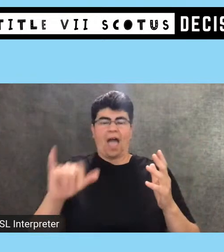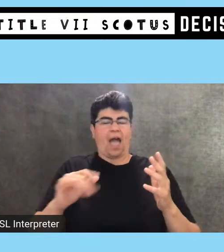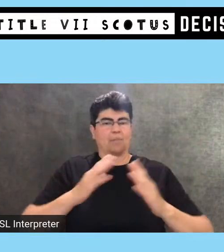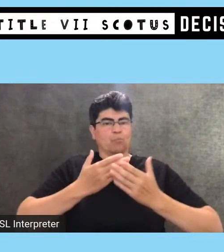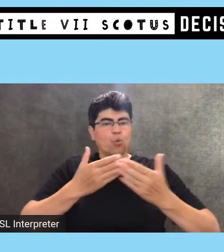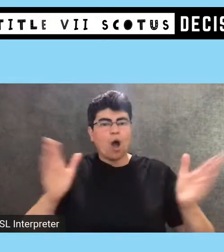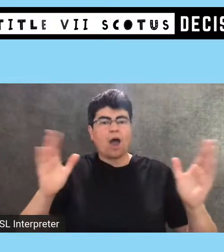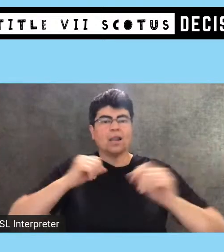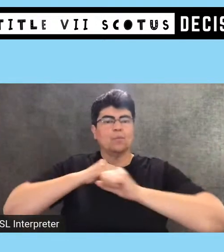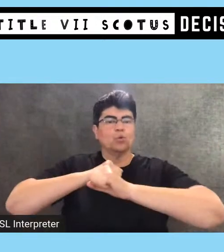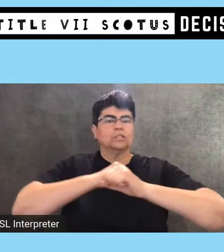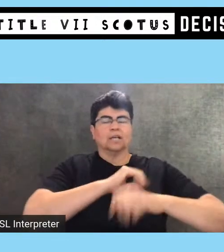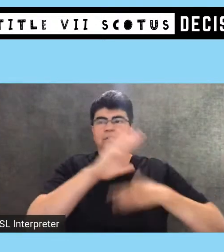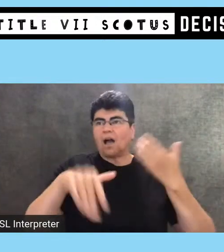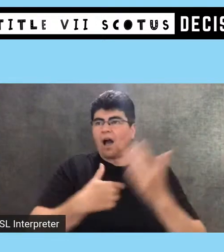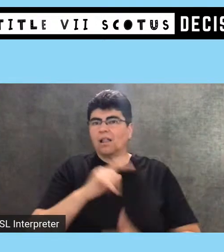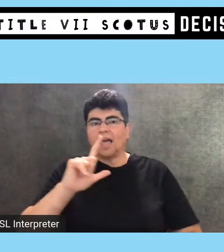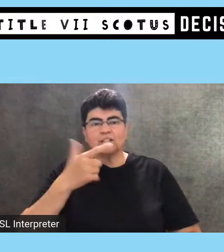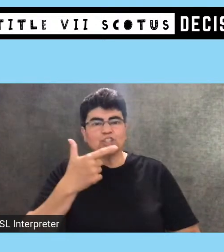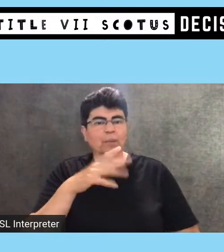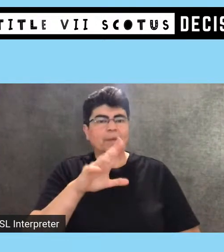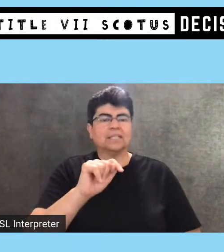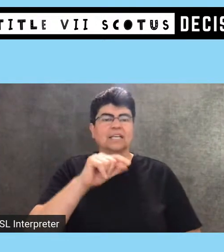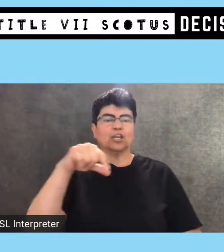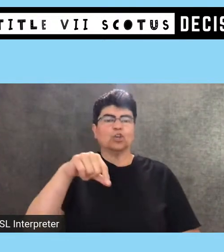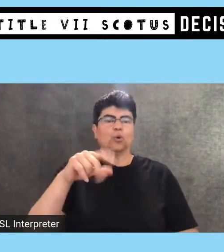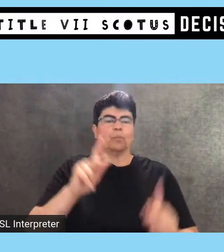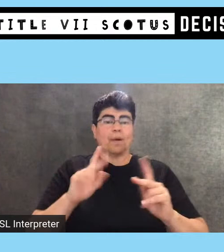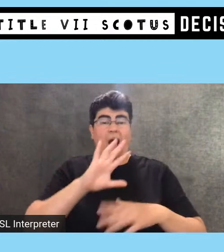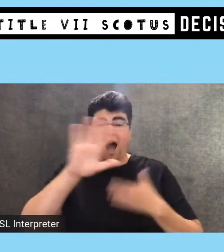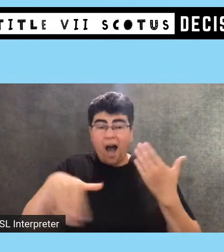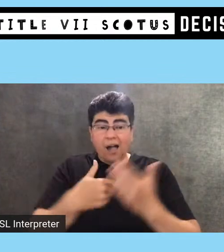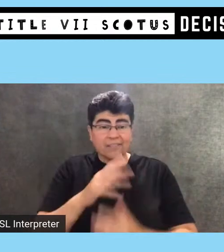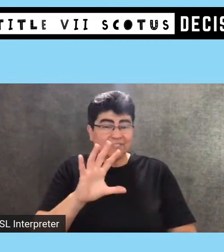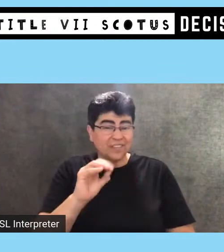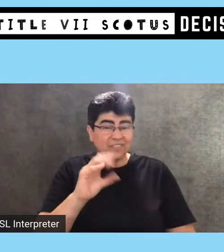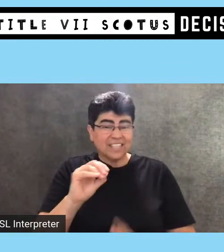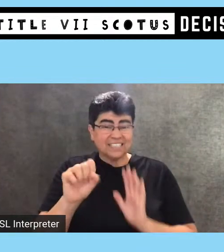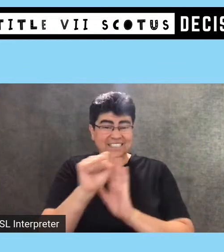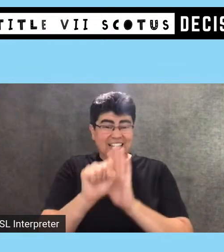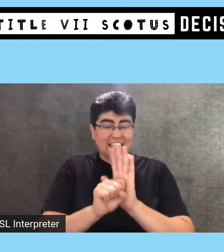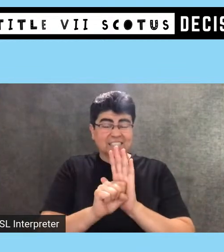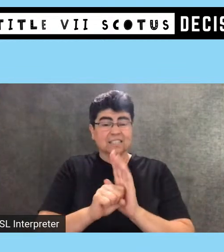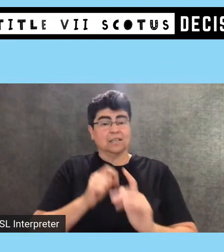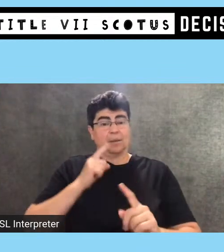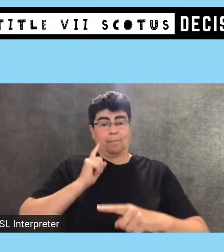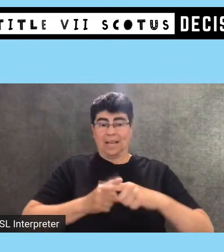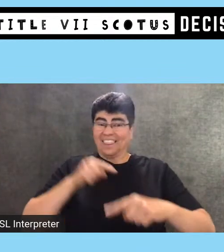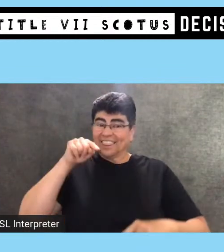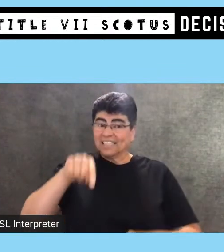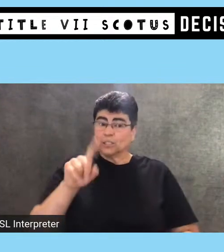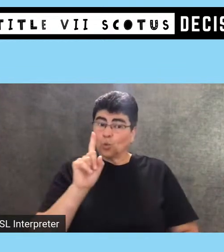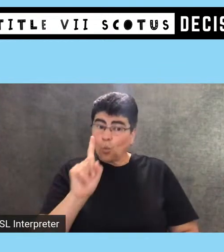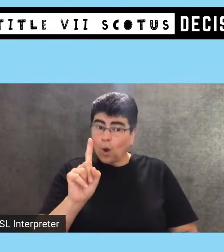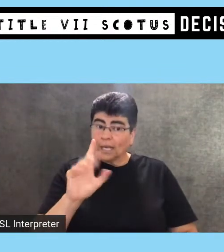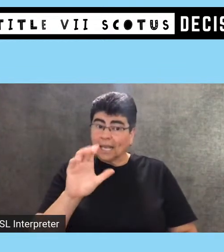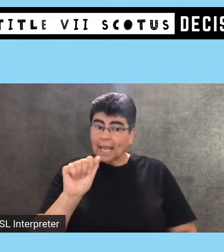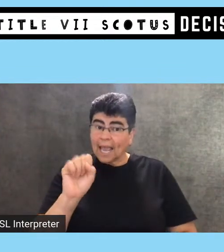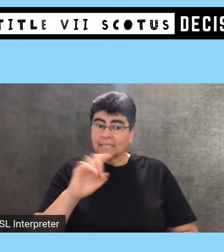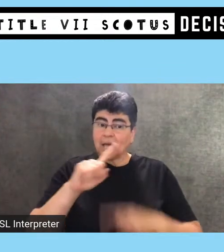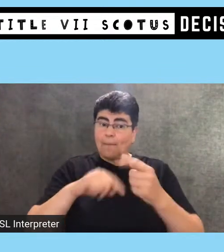protects all LGBTQ people in all 50 states. And this is also just one case about employment